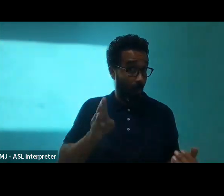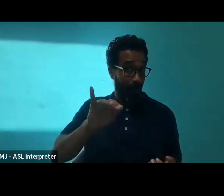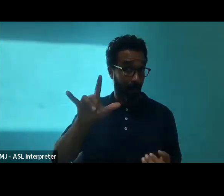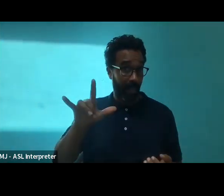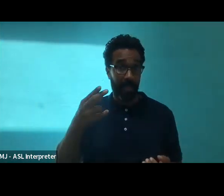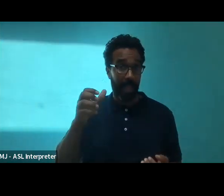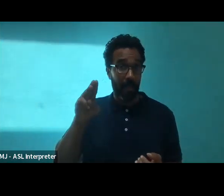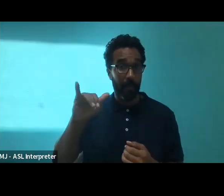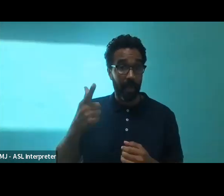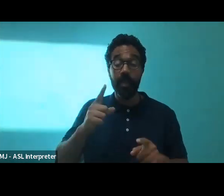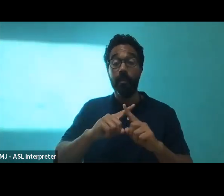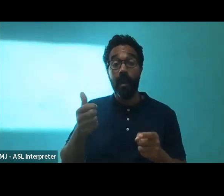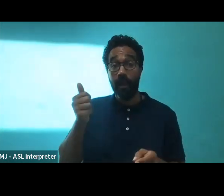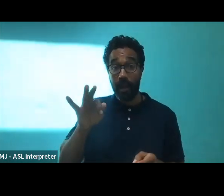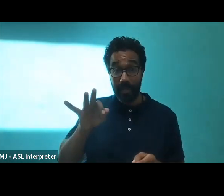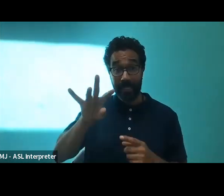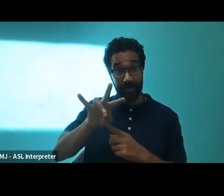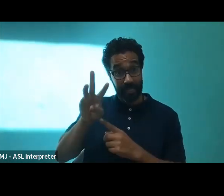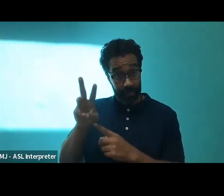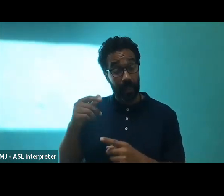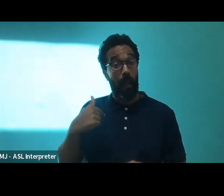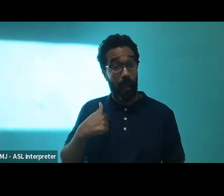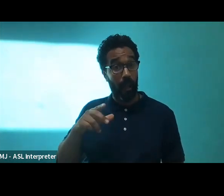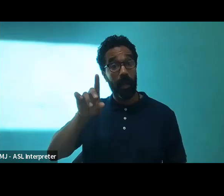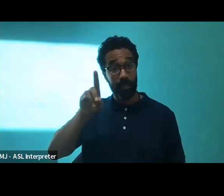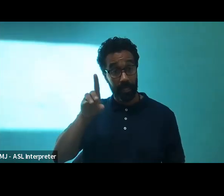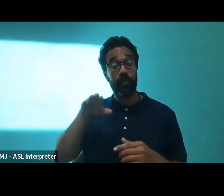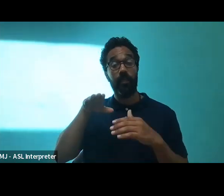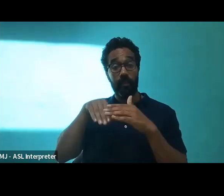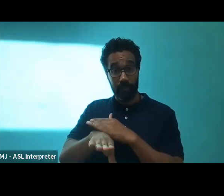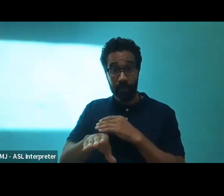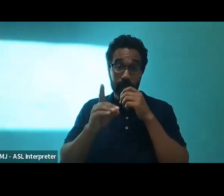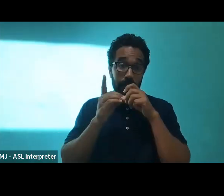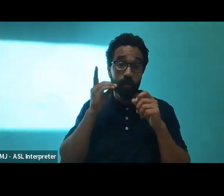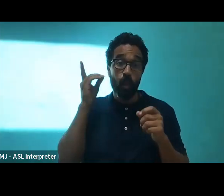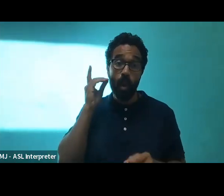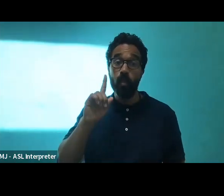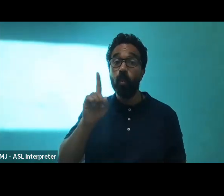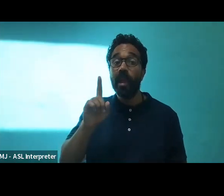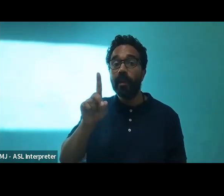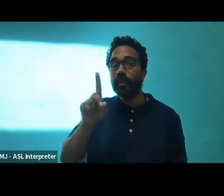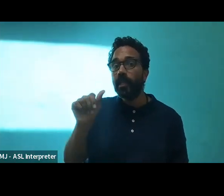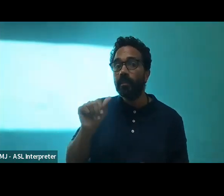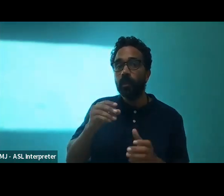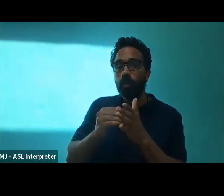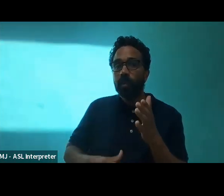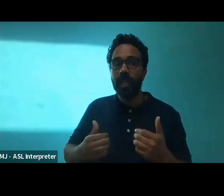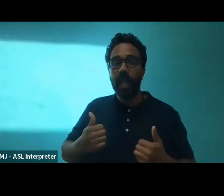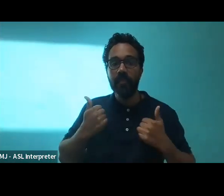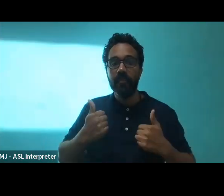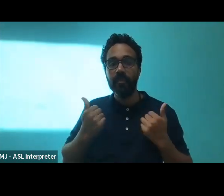in 1976, I went to the dorm where disabled students lived who needed a certain level